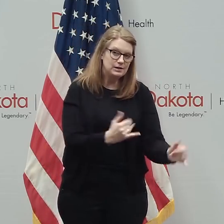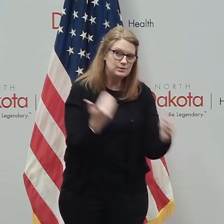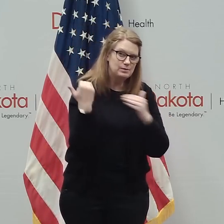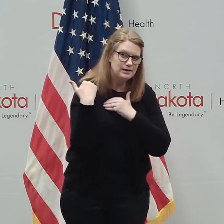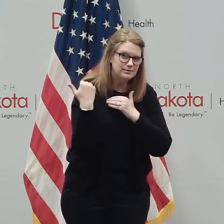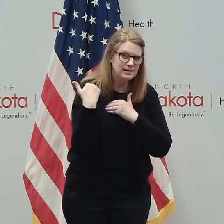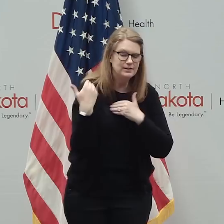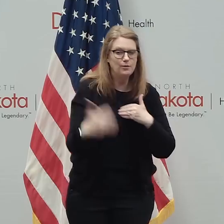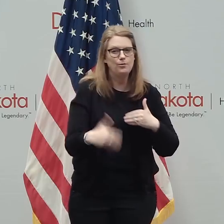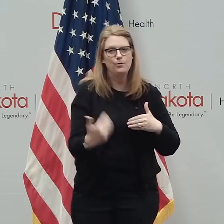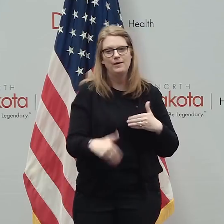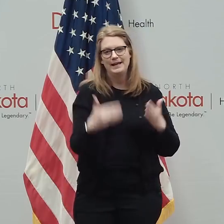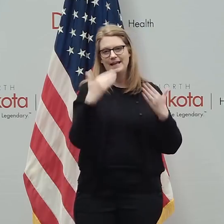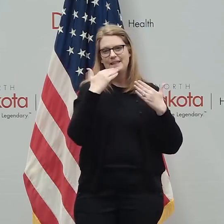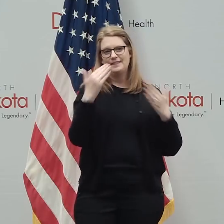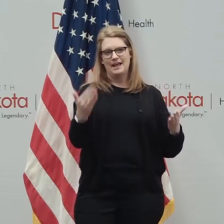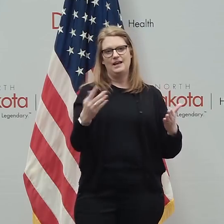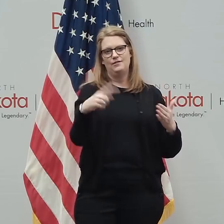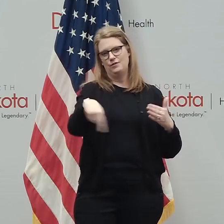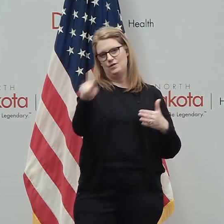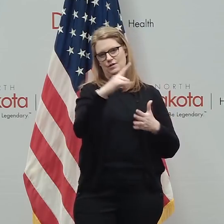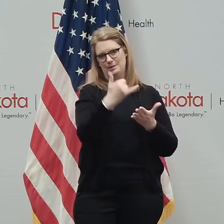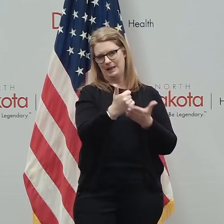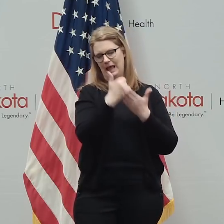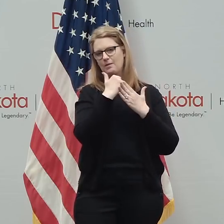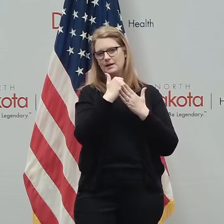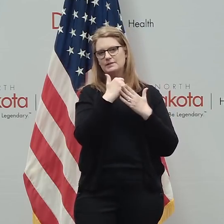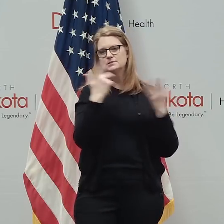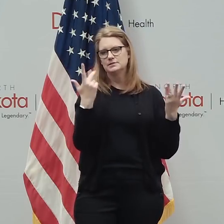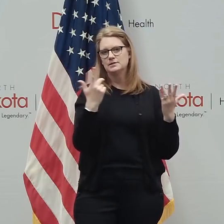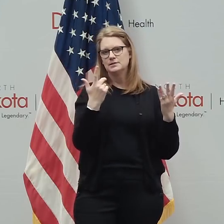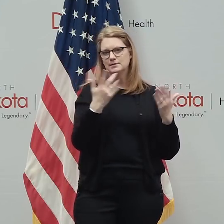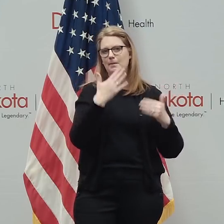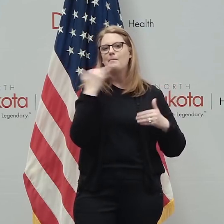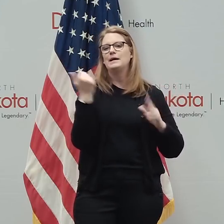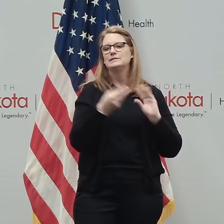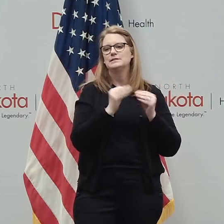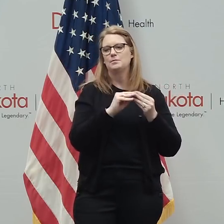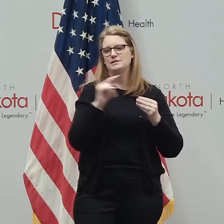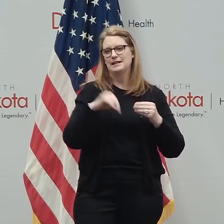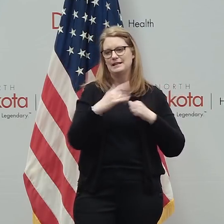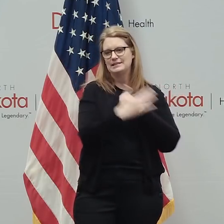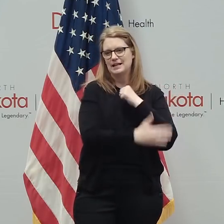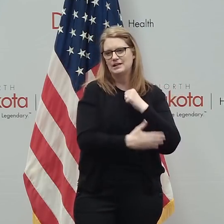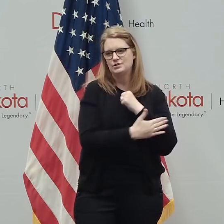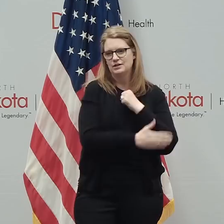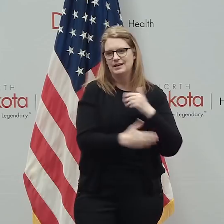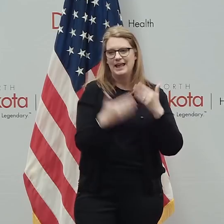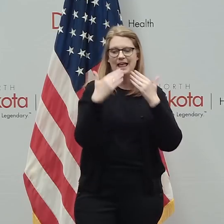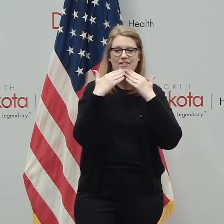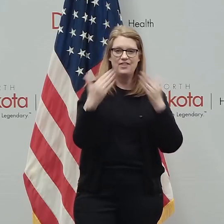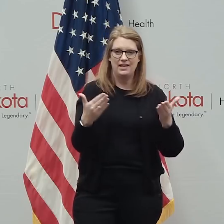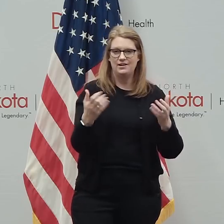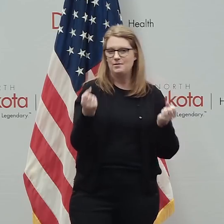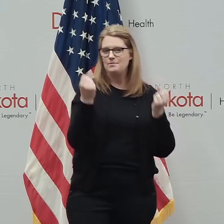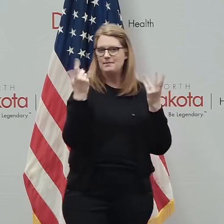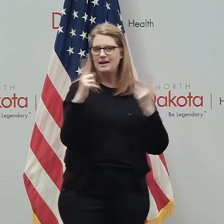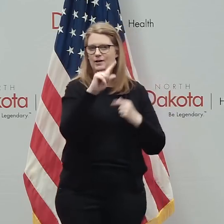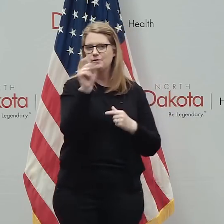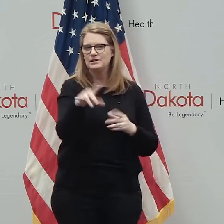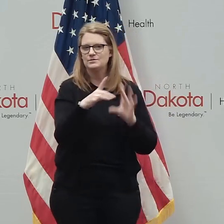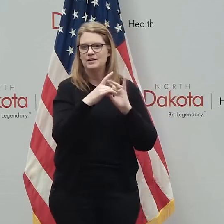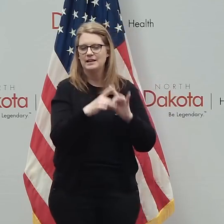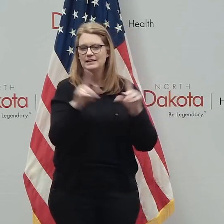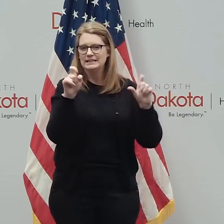played a huge part in helping us end up with some of the best numbers in the country. And thanks again, a lot of questions today on testing, but thanks